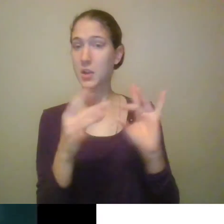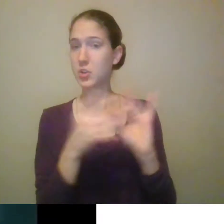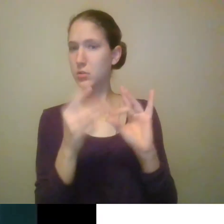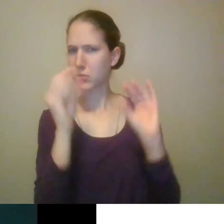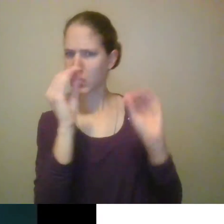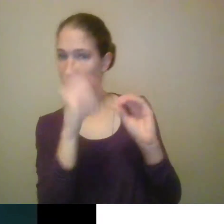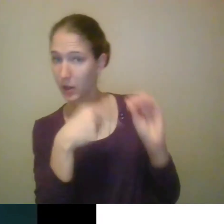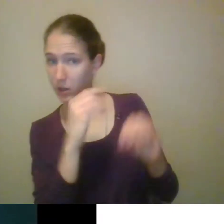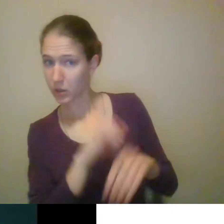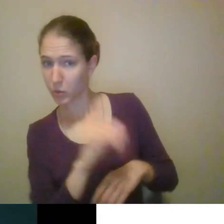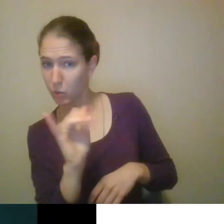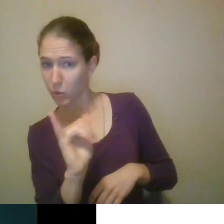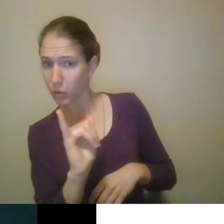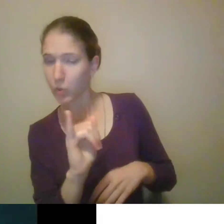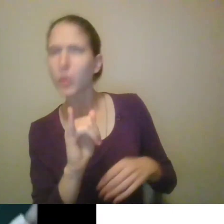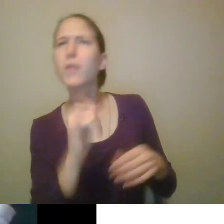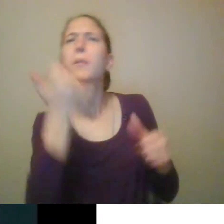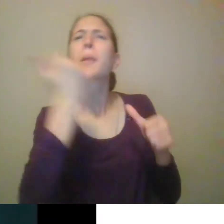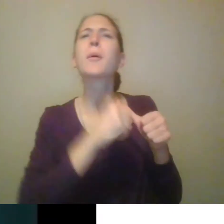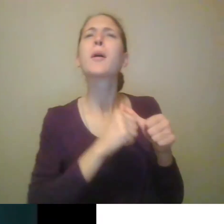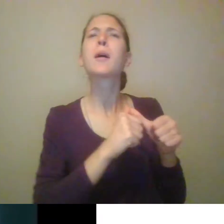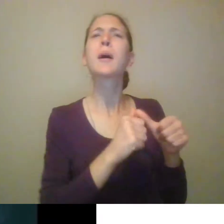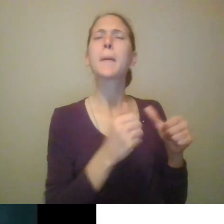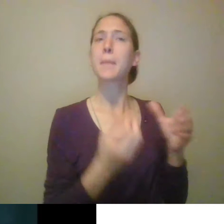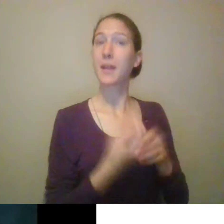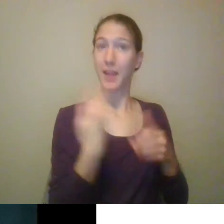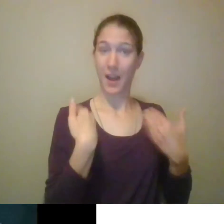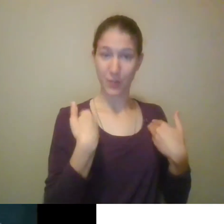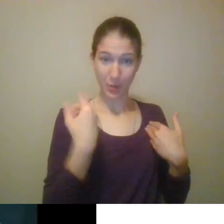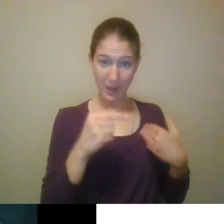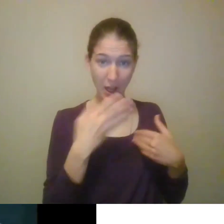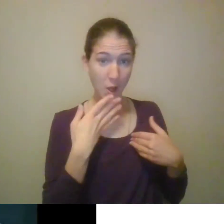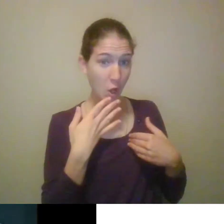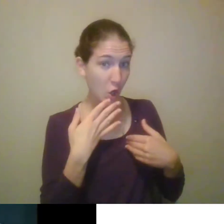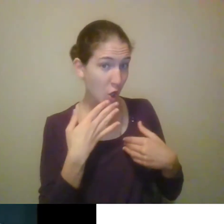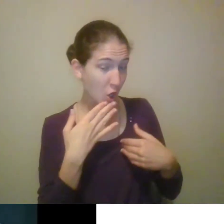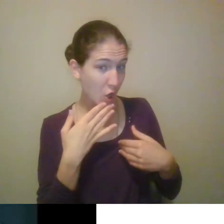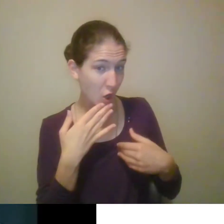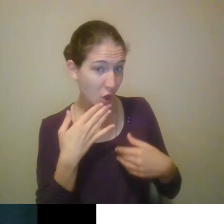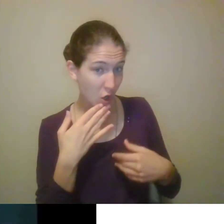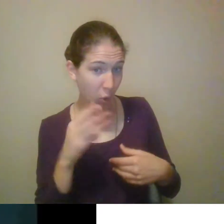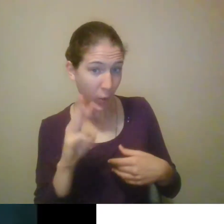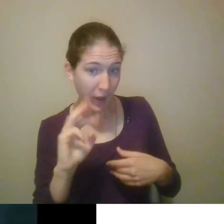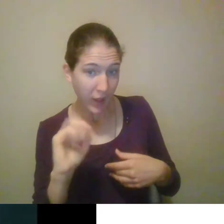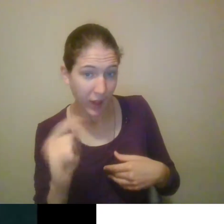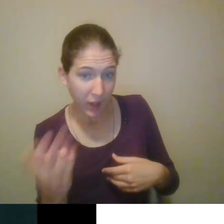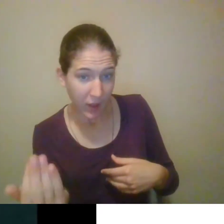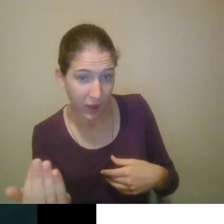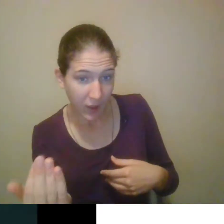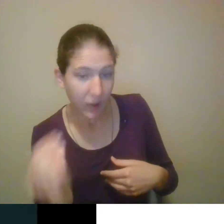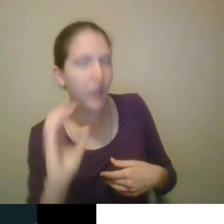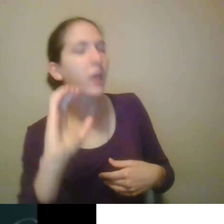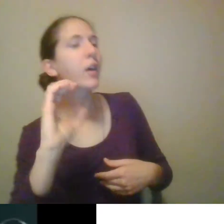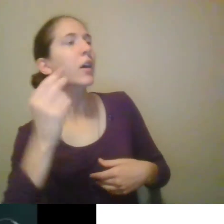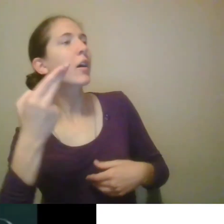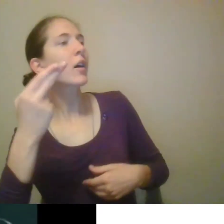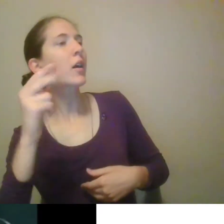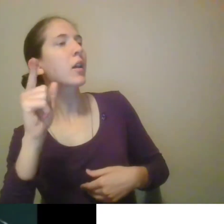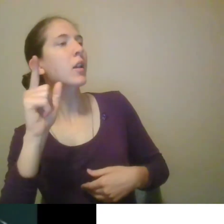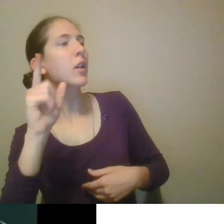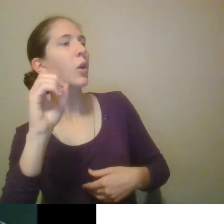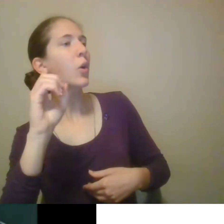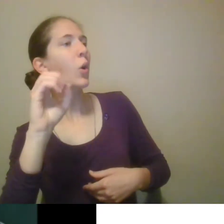Maybe think of the green color that plants have. Oh. Will? Chlorophyll. Okay,